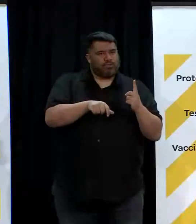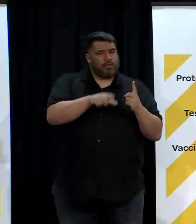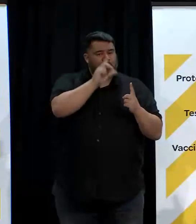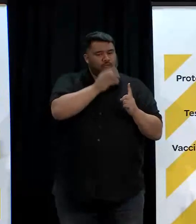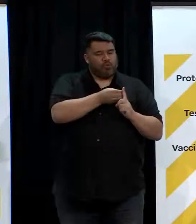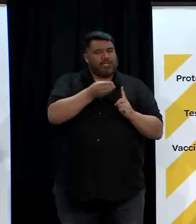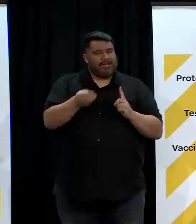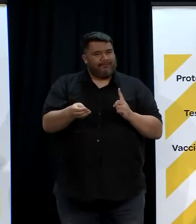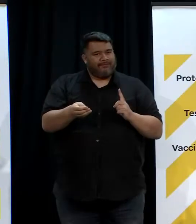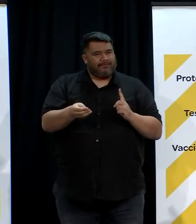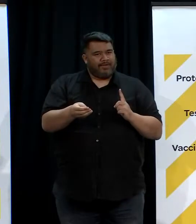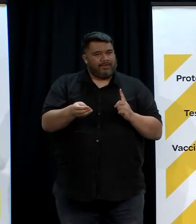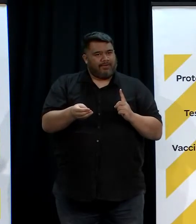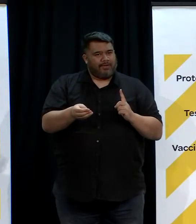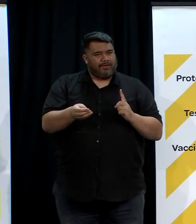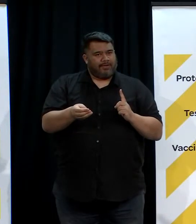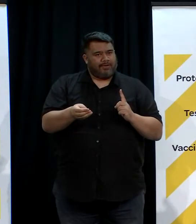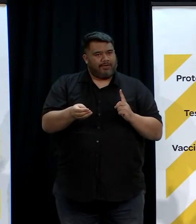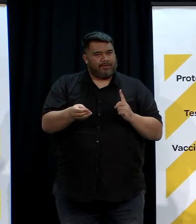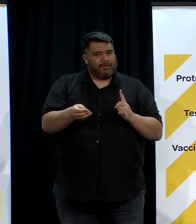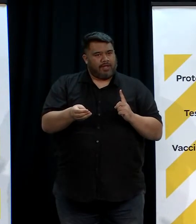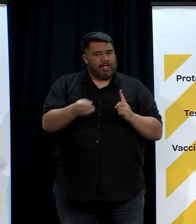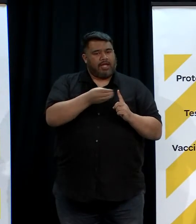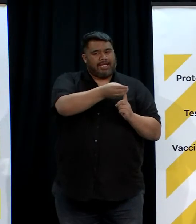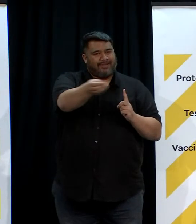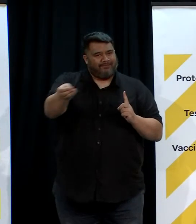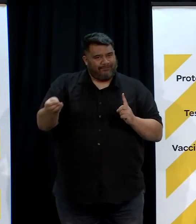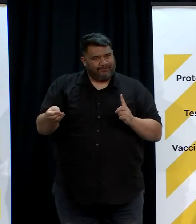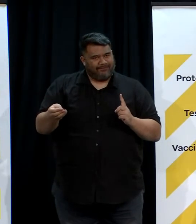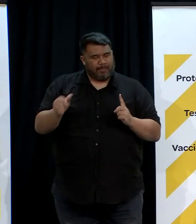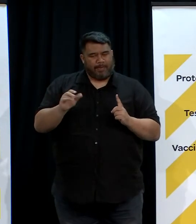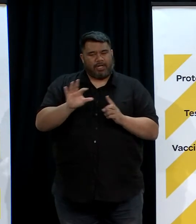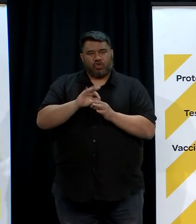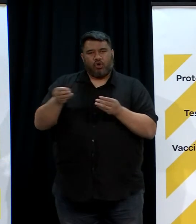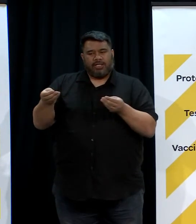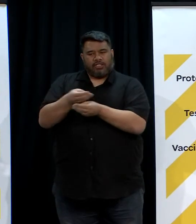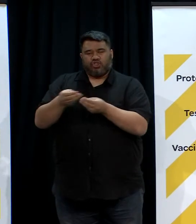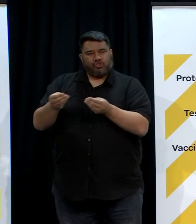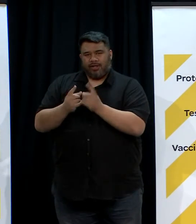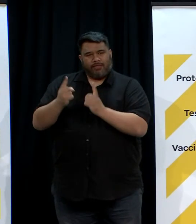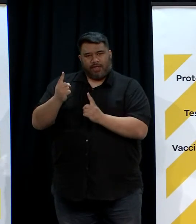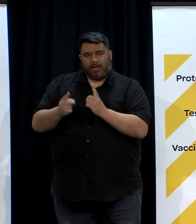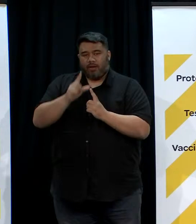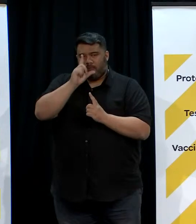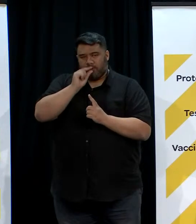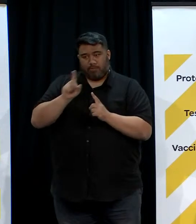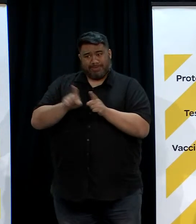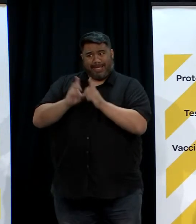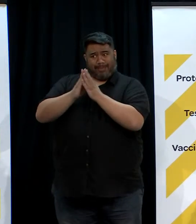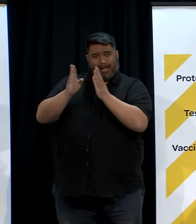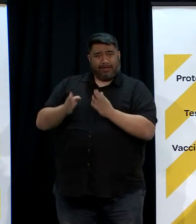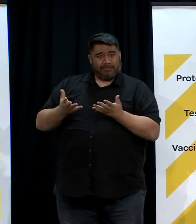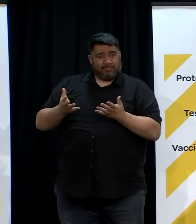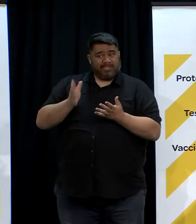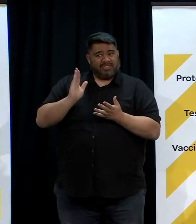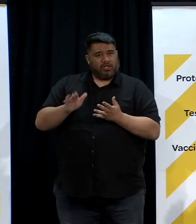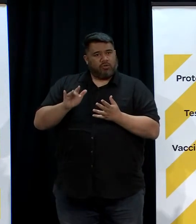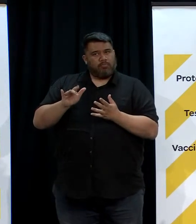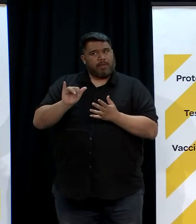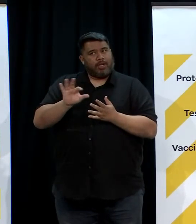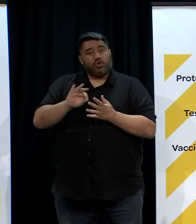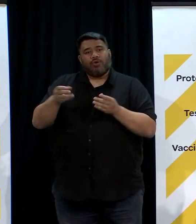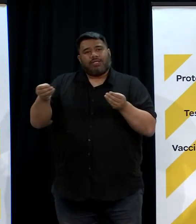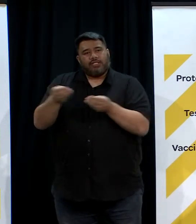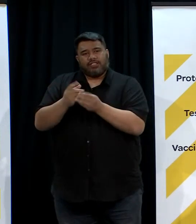it suggests there could be an intermediate case in between these two and someone else in the outbreak. And so what the testing is designed to do is see if we